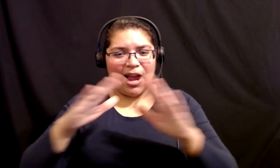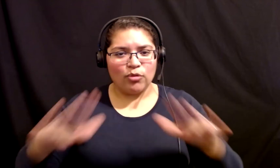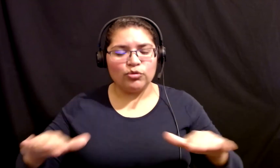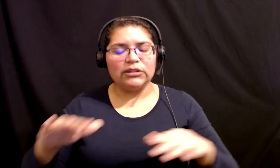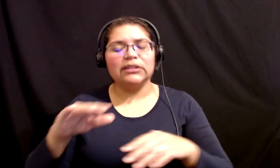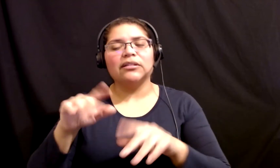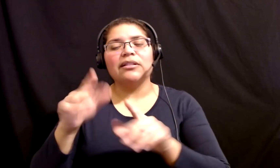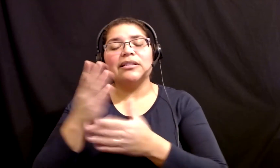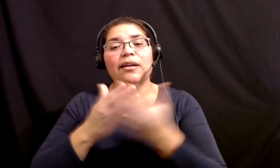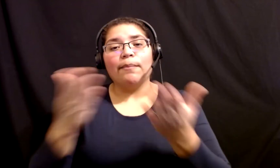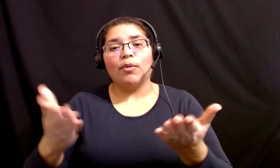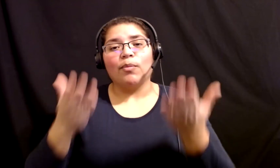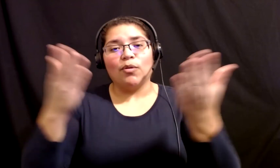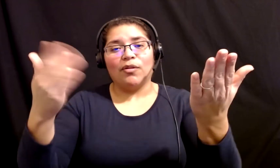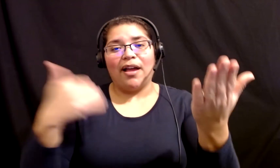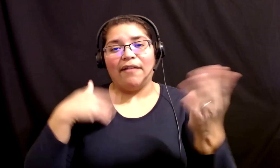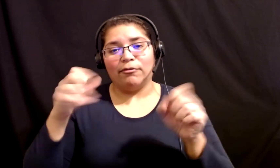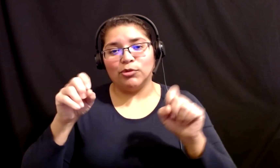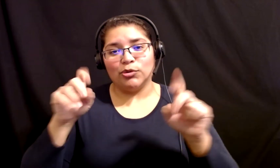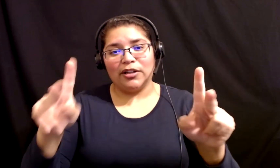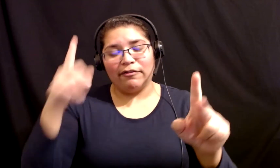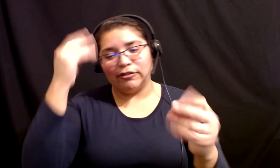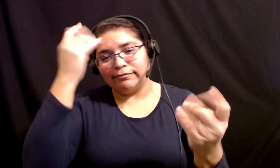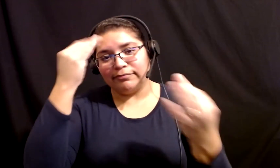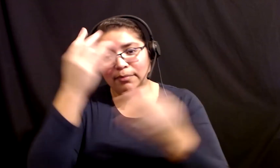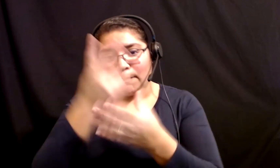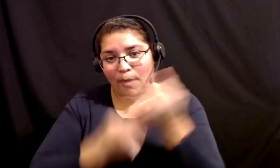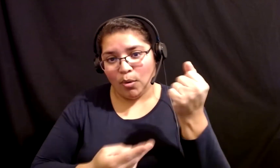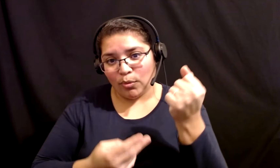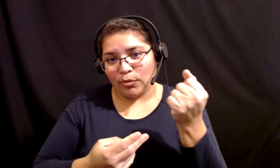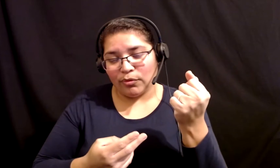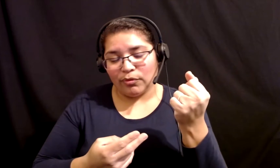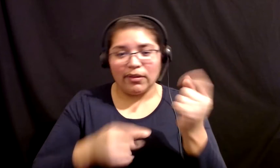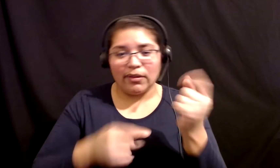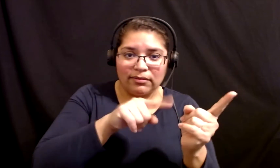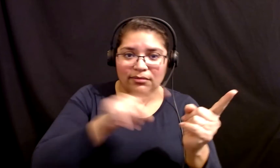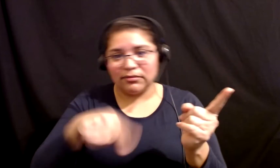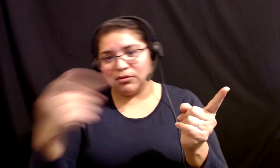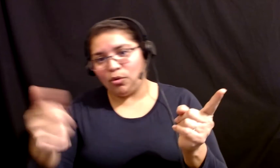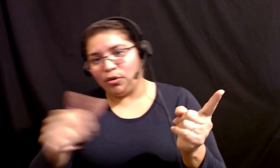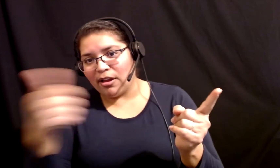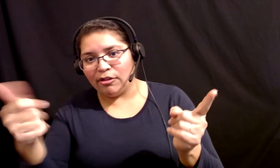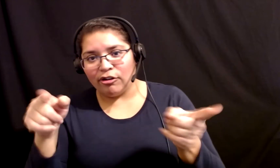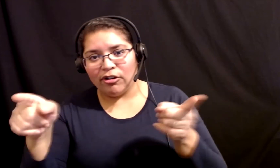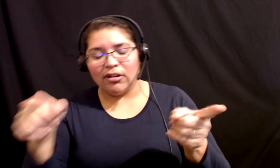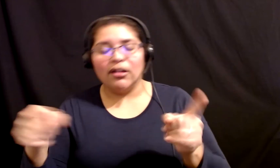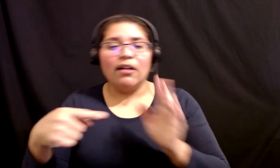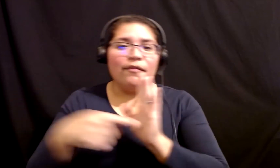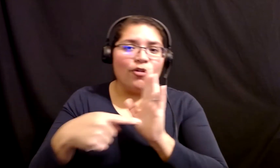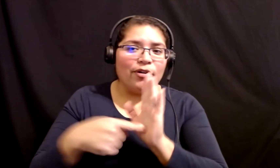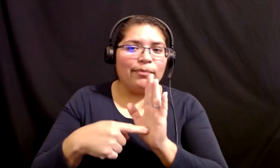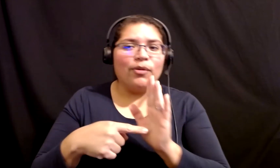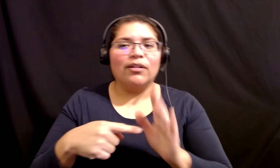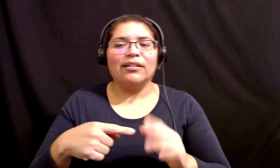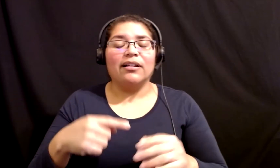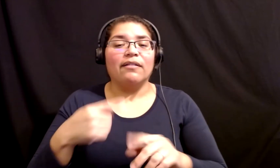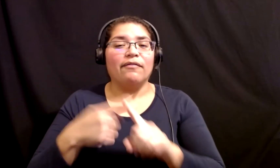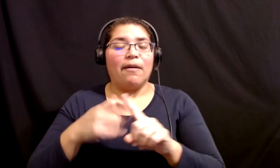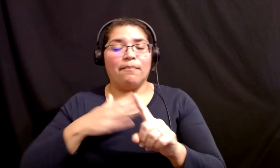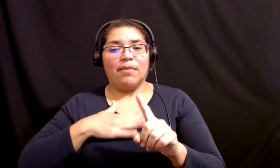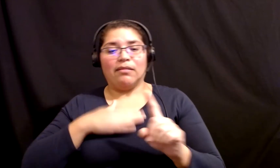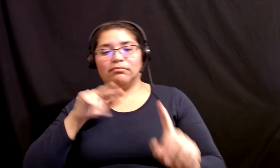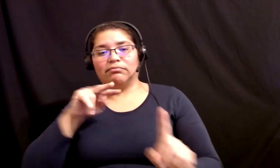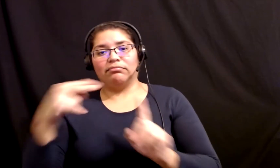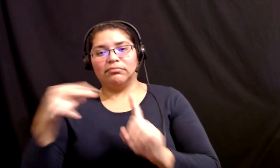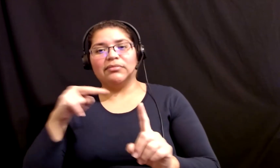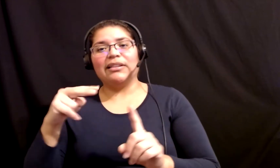proposals have opportunities to consider both or one or the other. Affordable, it doesn't, from what I can see, the ARPA